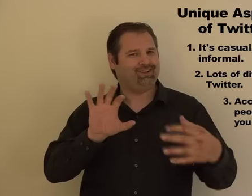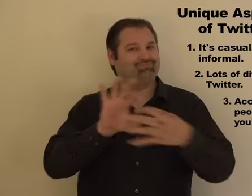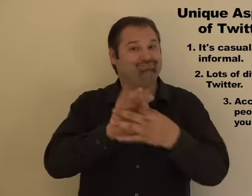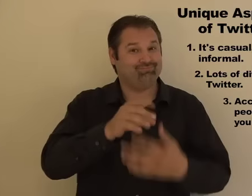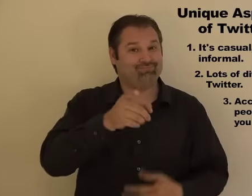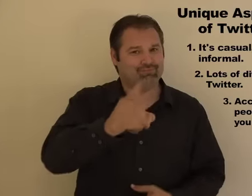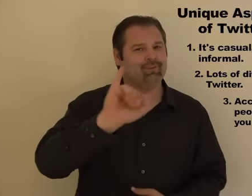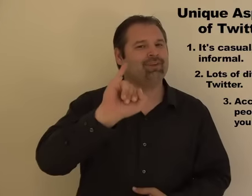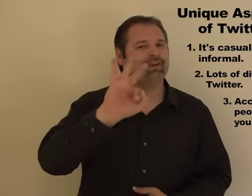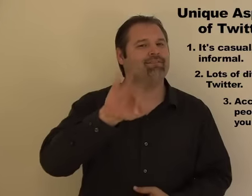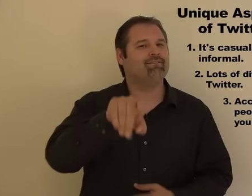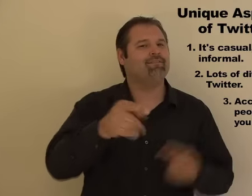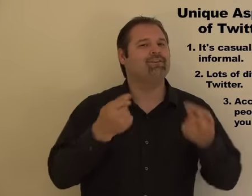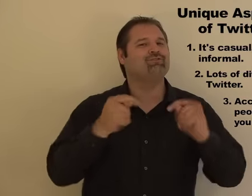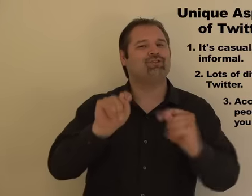you if you reach out to them.